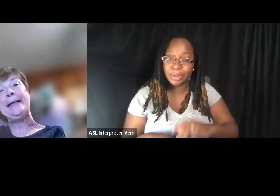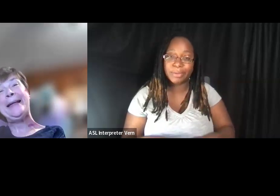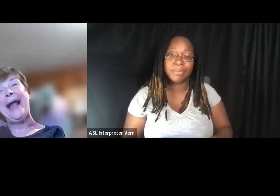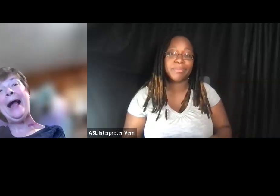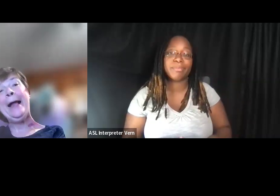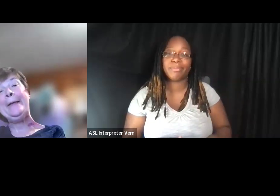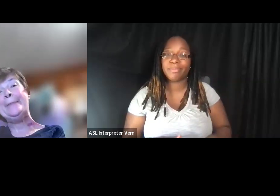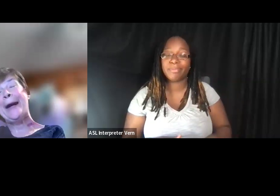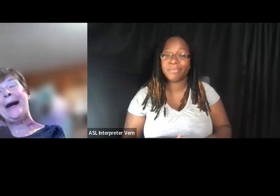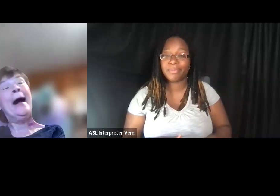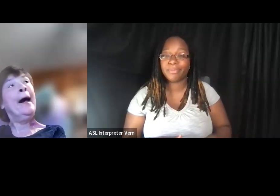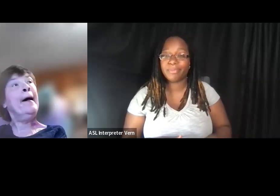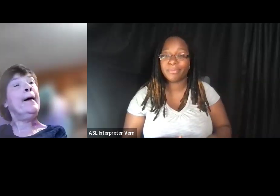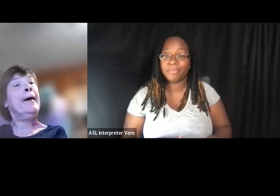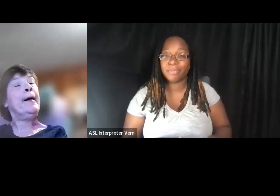completed that